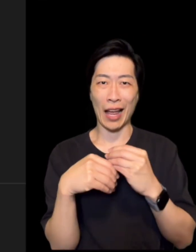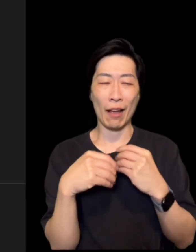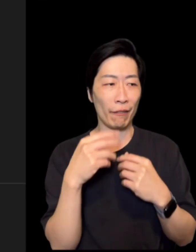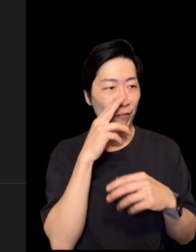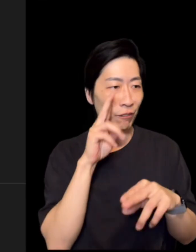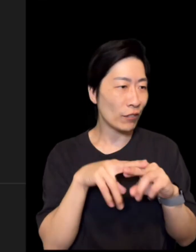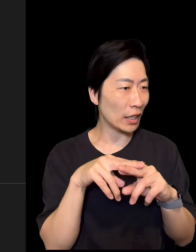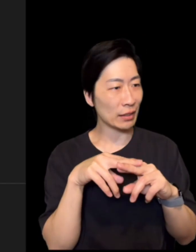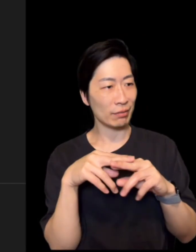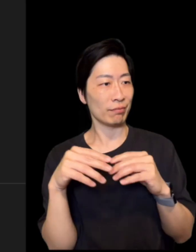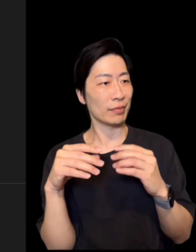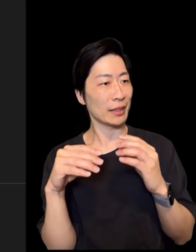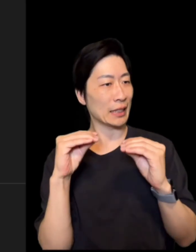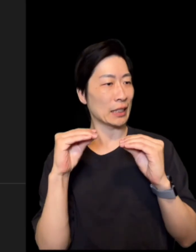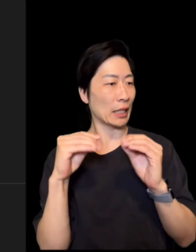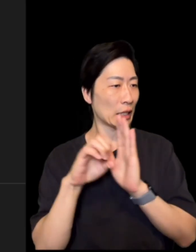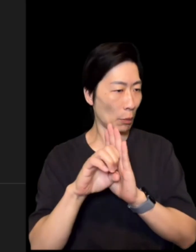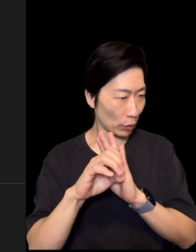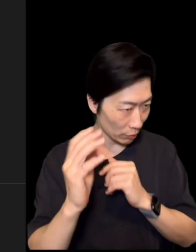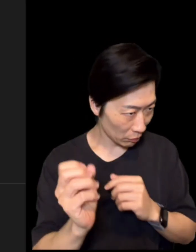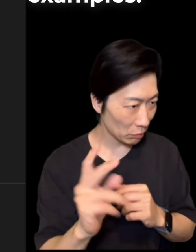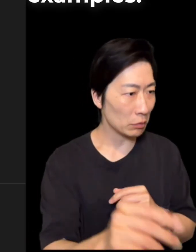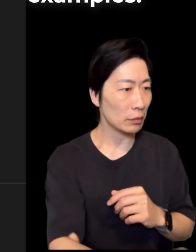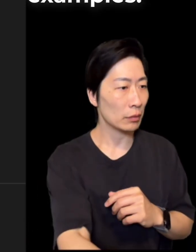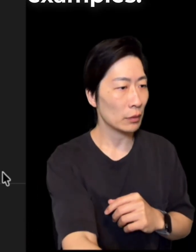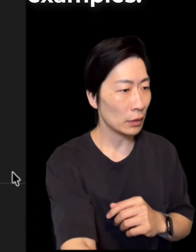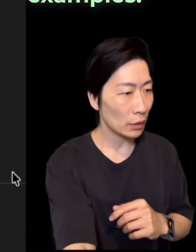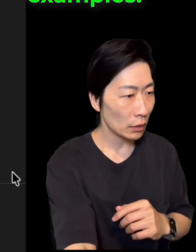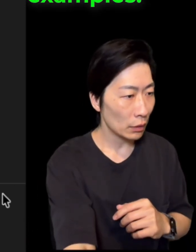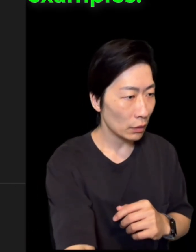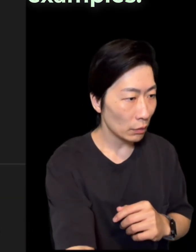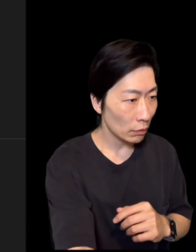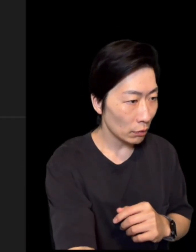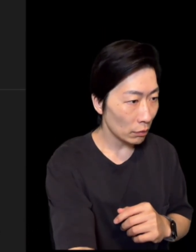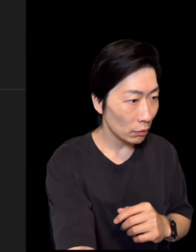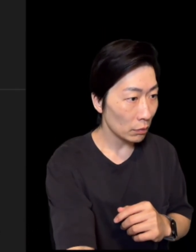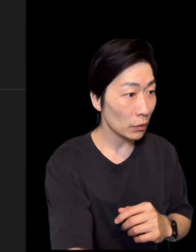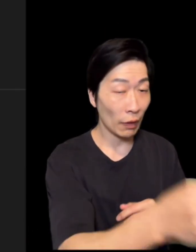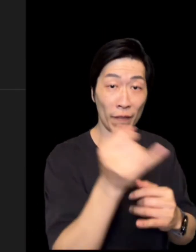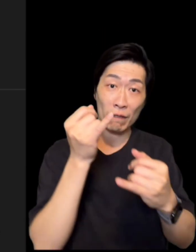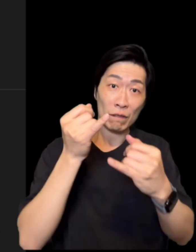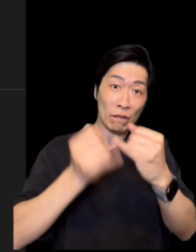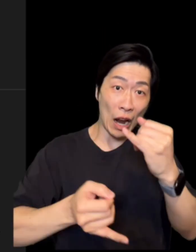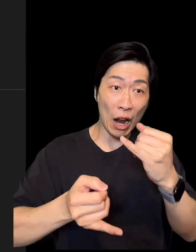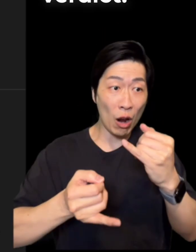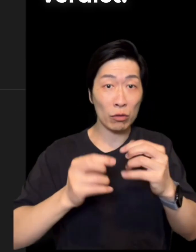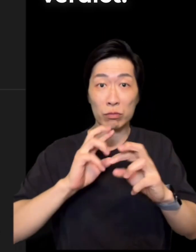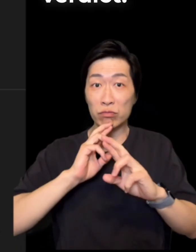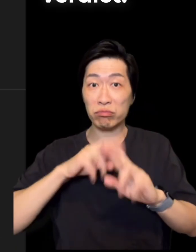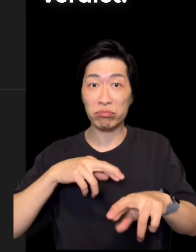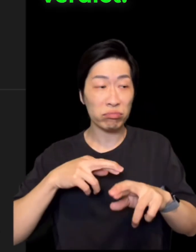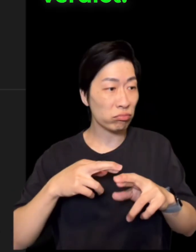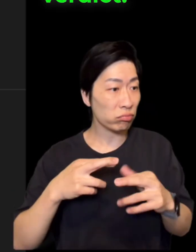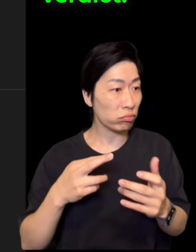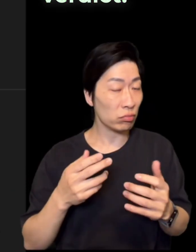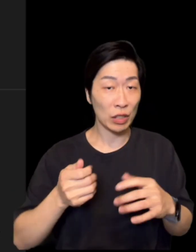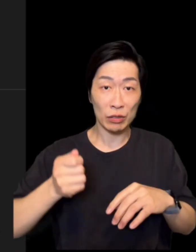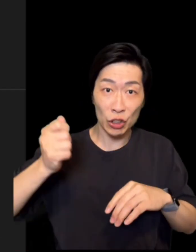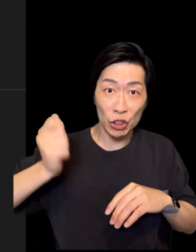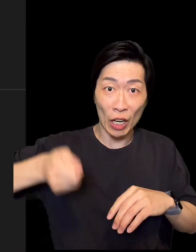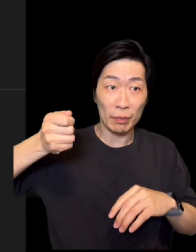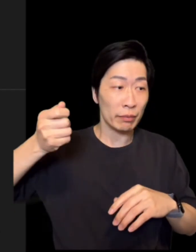there it is. Gemini adds fun teaching examples. In the final